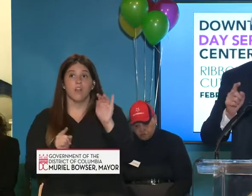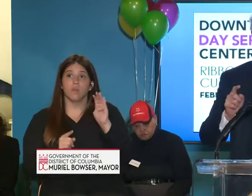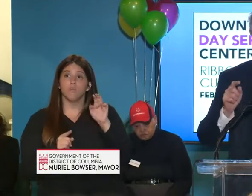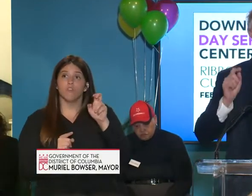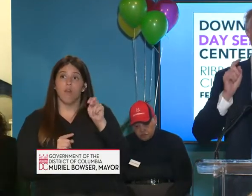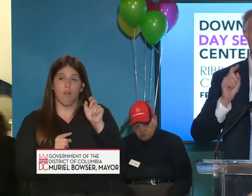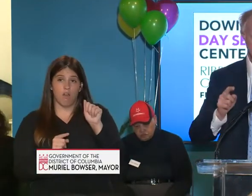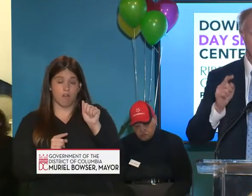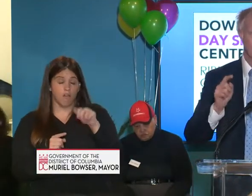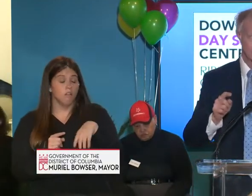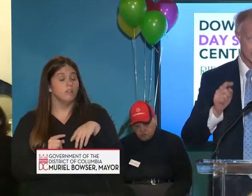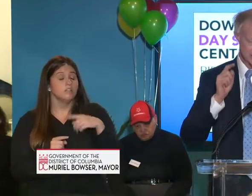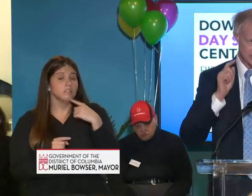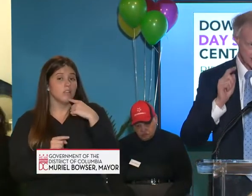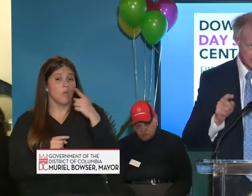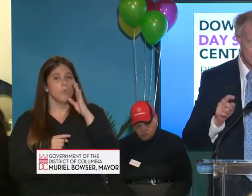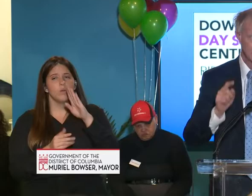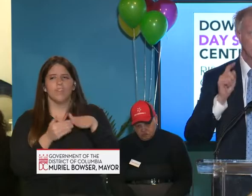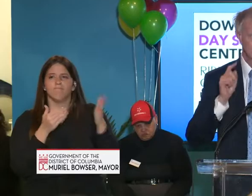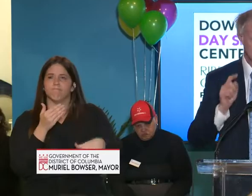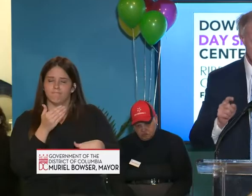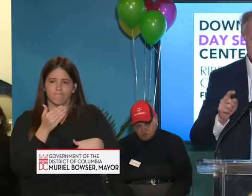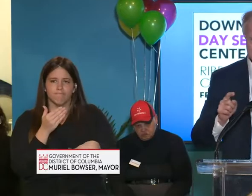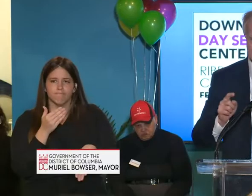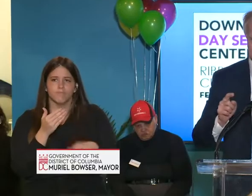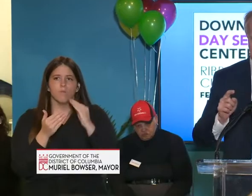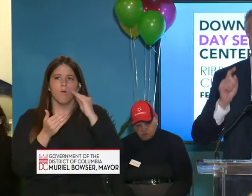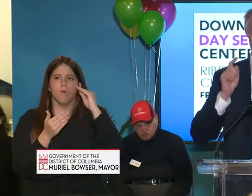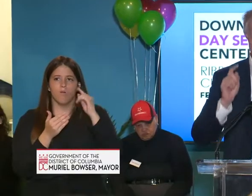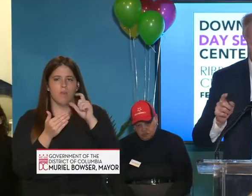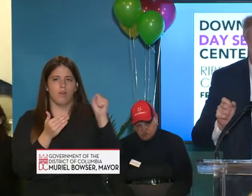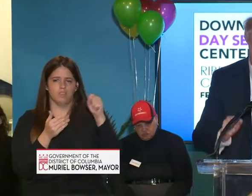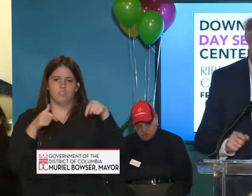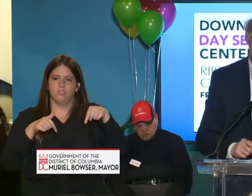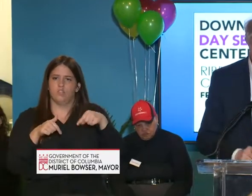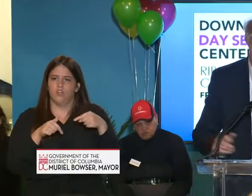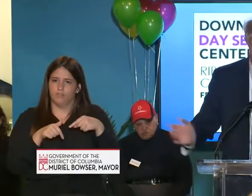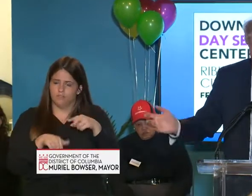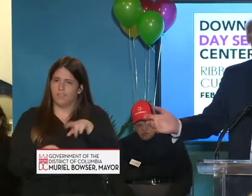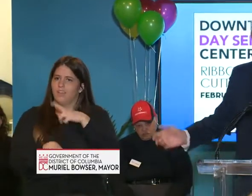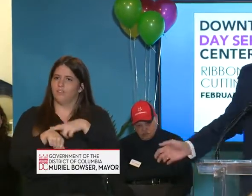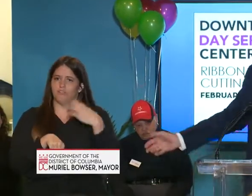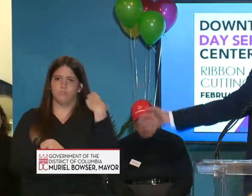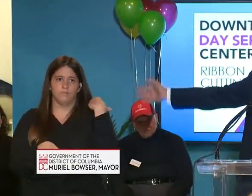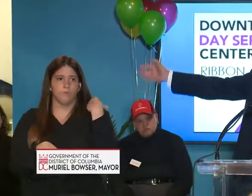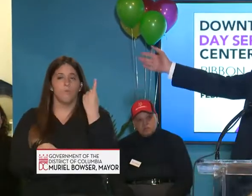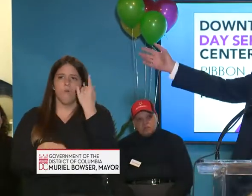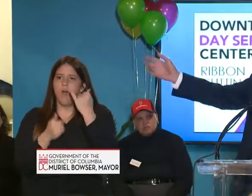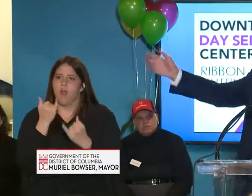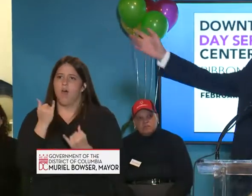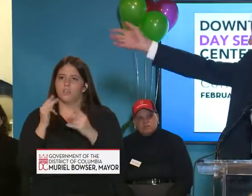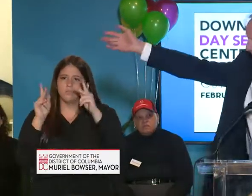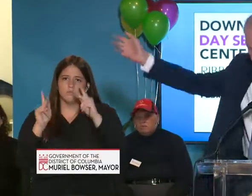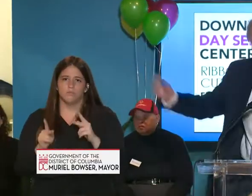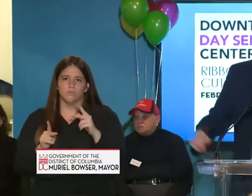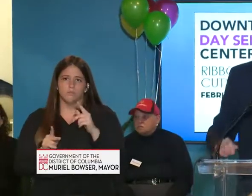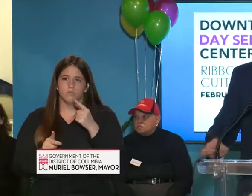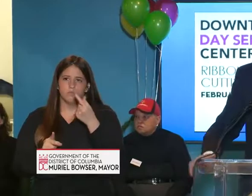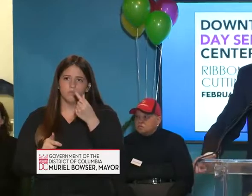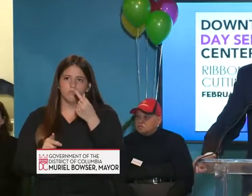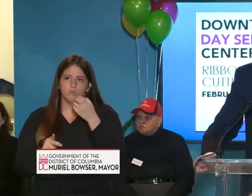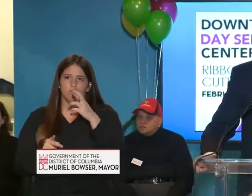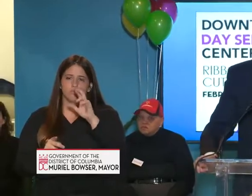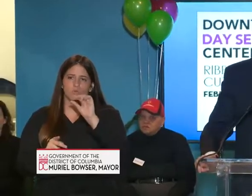said, eliminate chronic homelessness in the nation's capital. So thank you very much. And one last person. Where's Reverend? I want